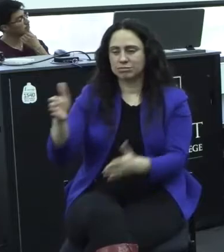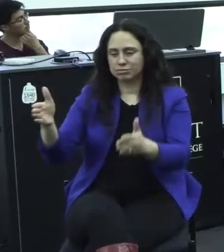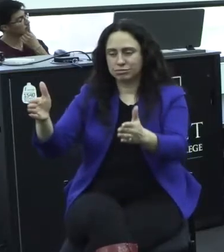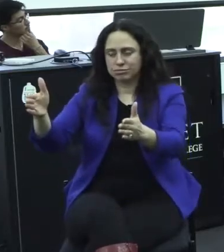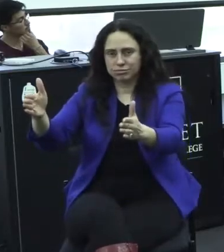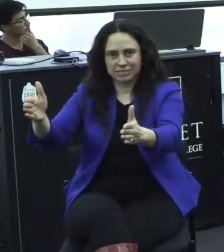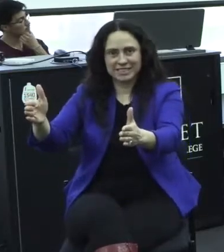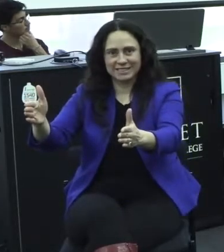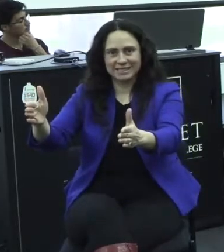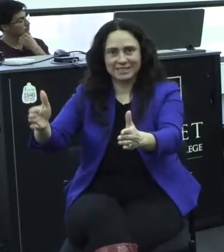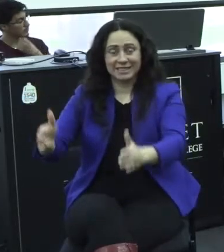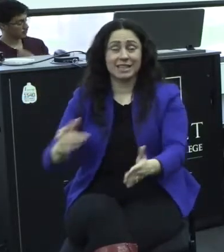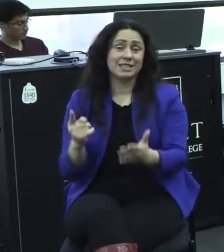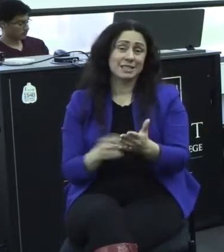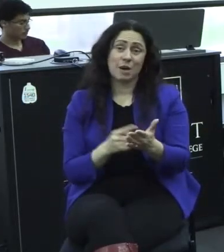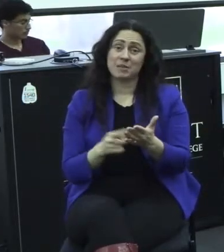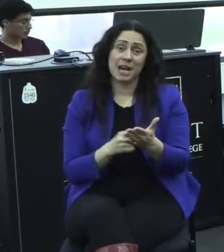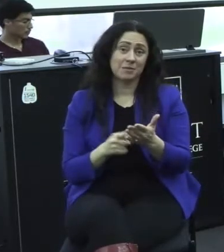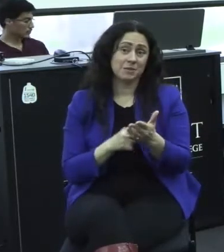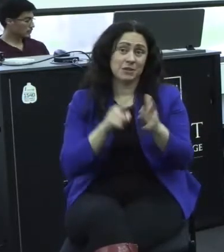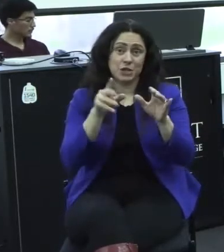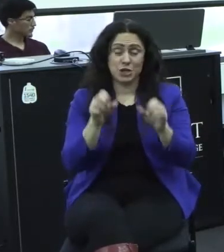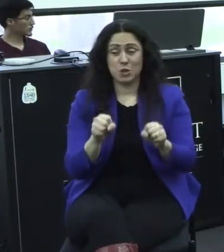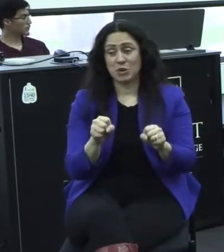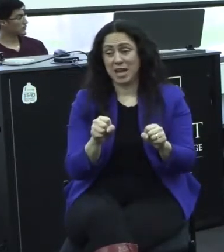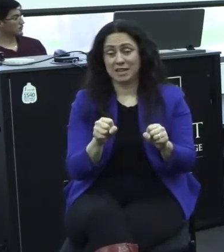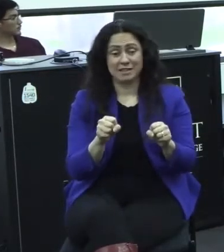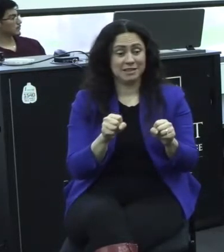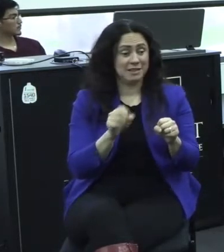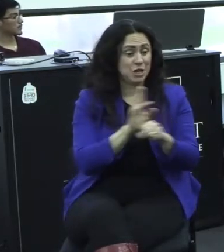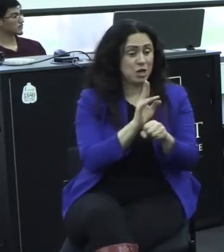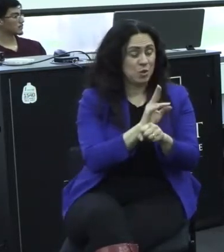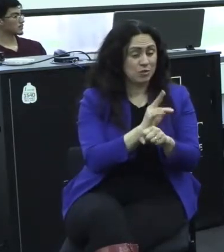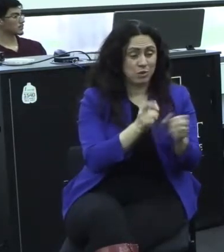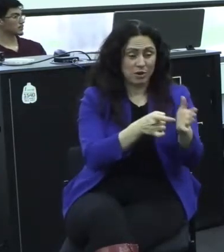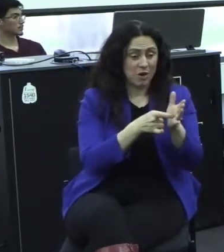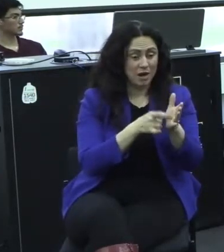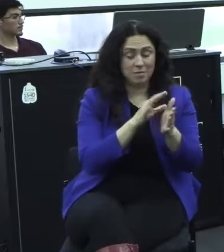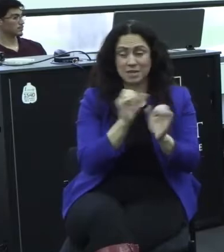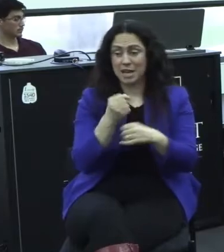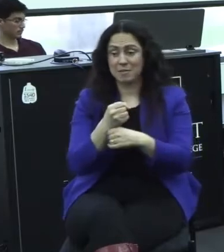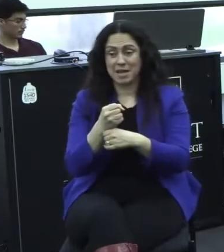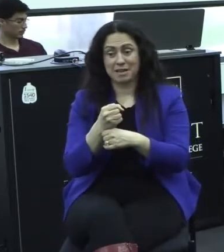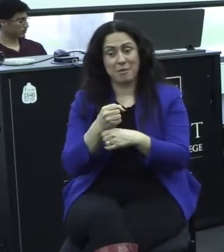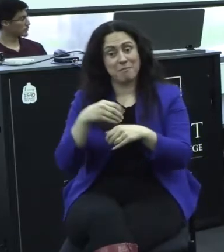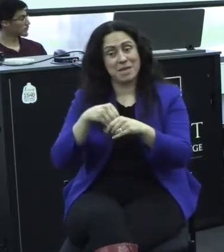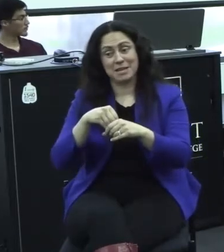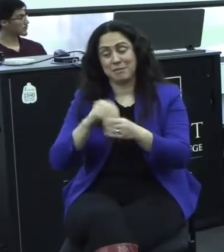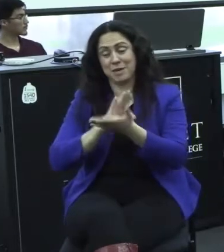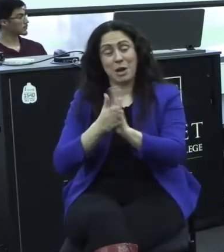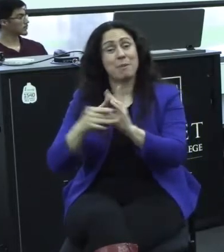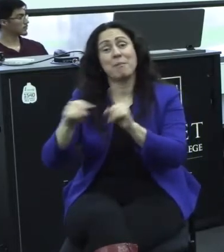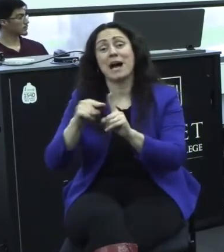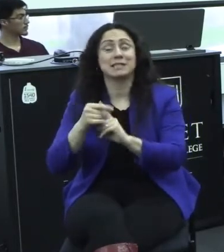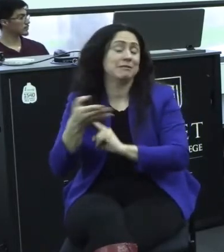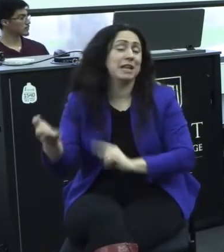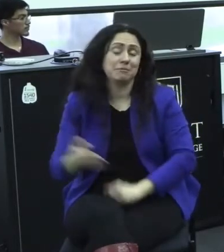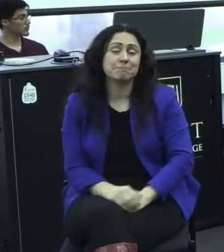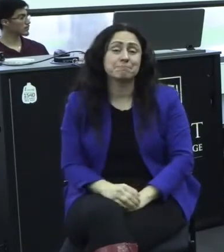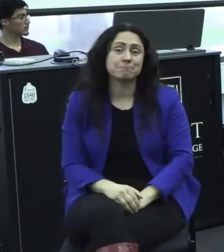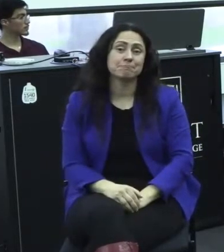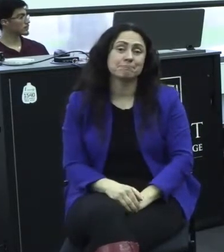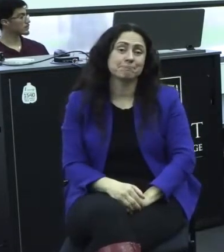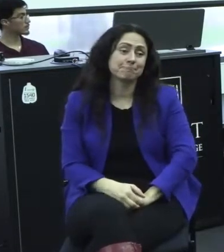So, sometimes you can take constraints and make them into positives.